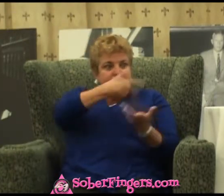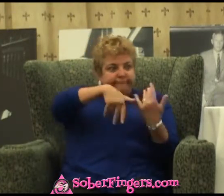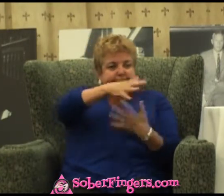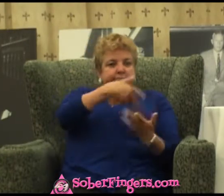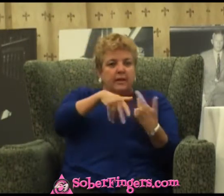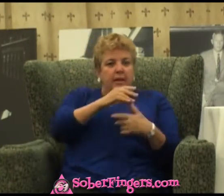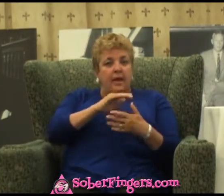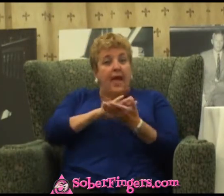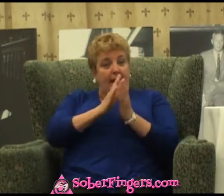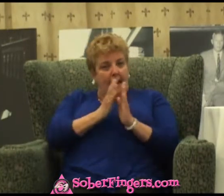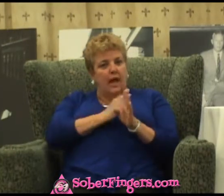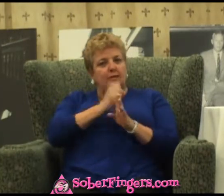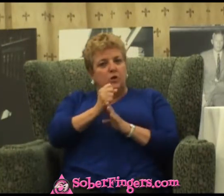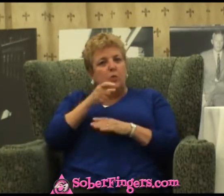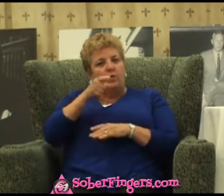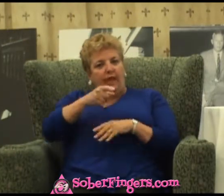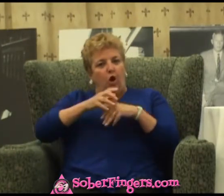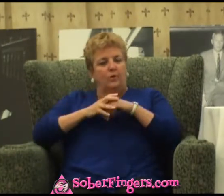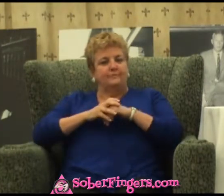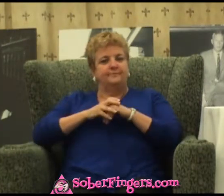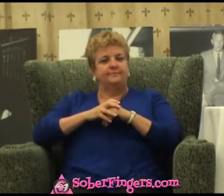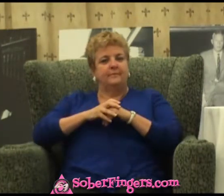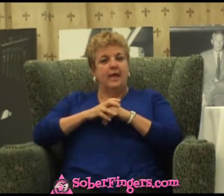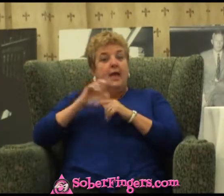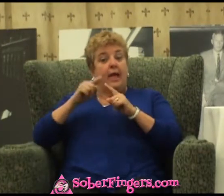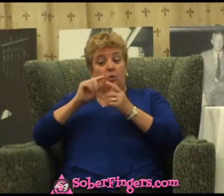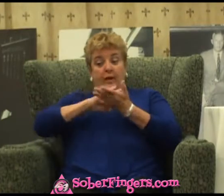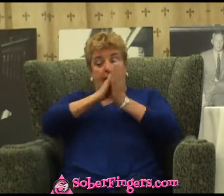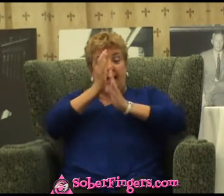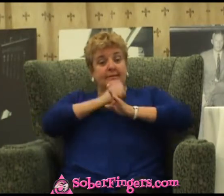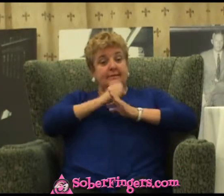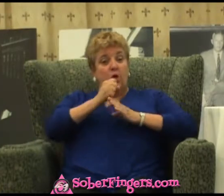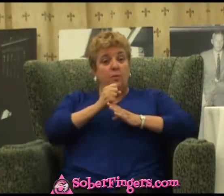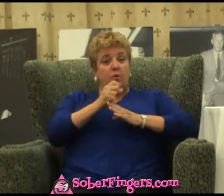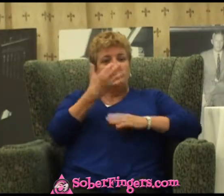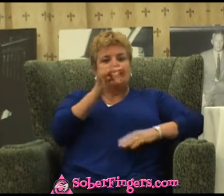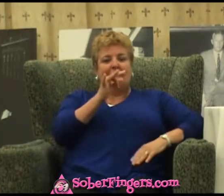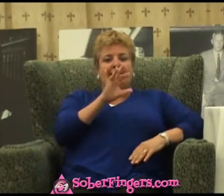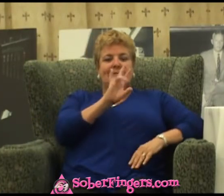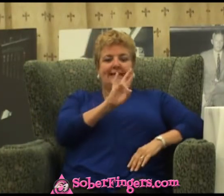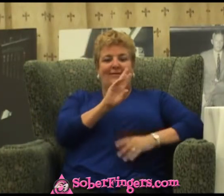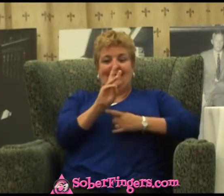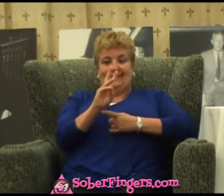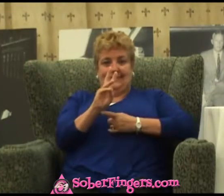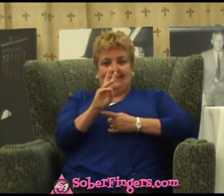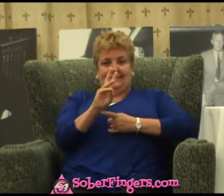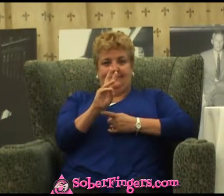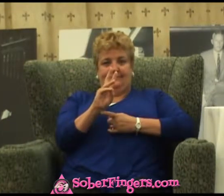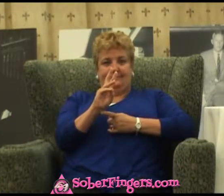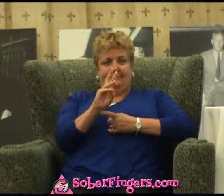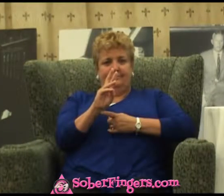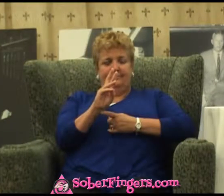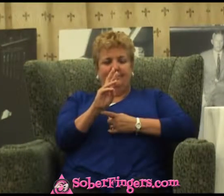there. And when I got sober in 1976, in Berkeley, we didn't quite